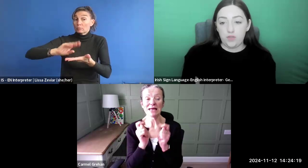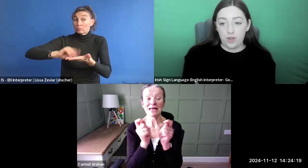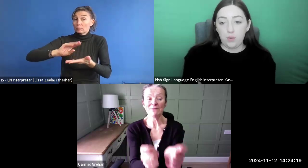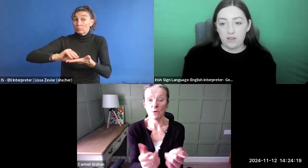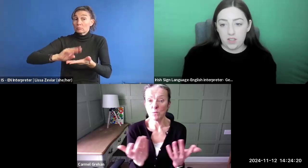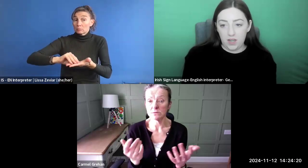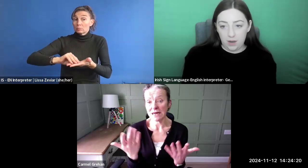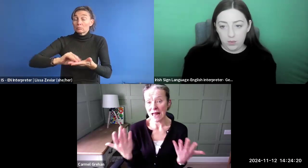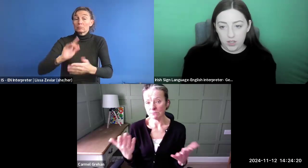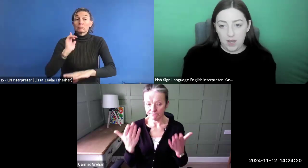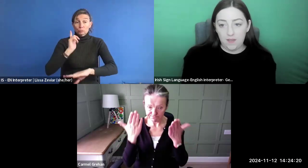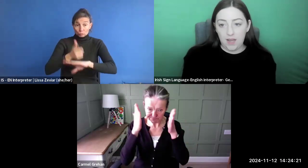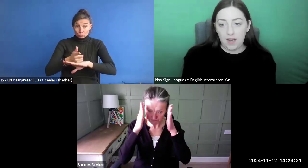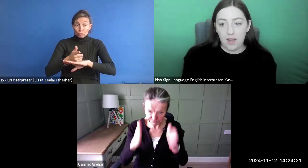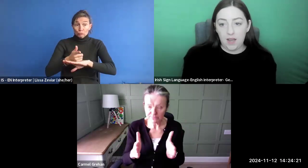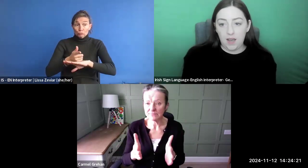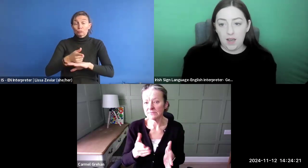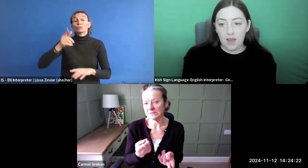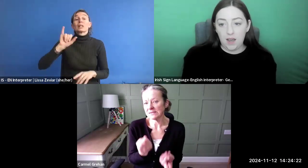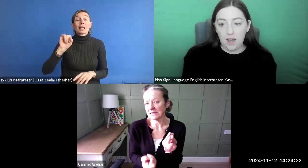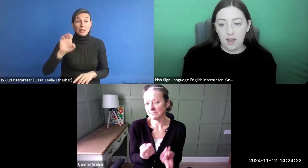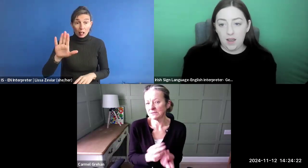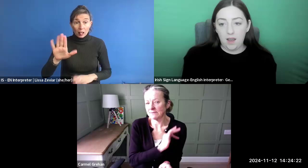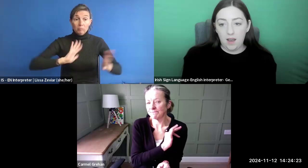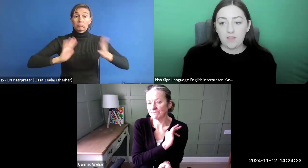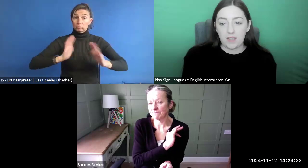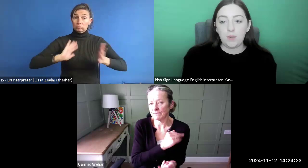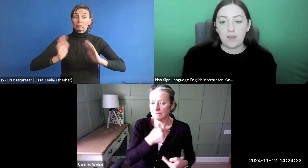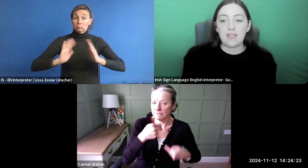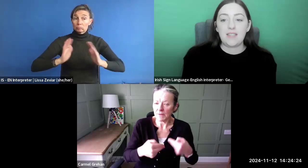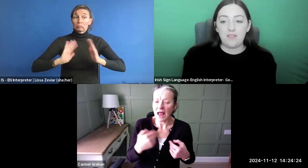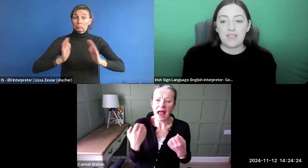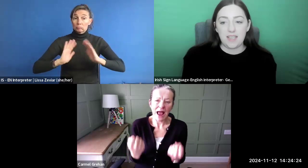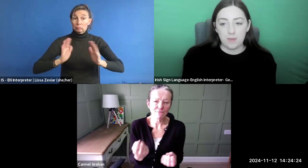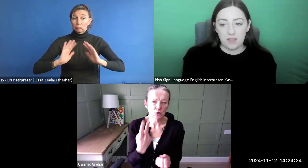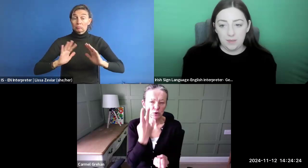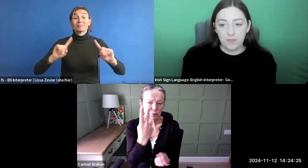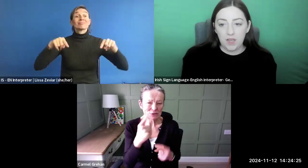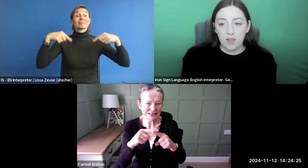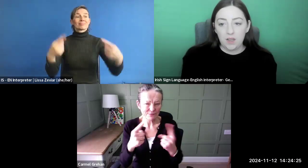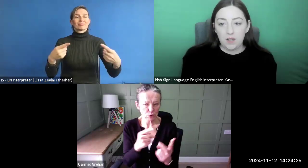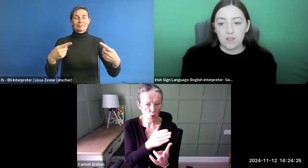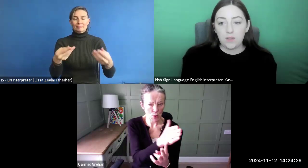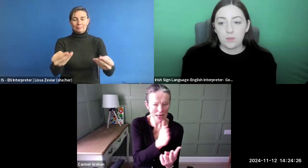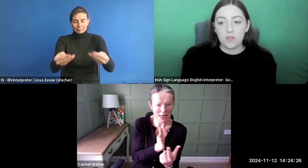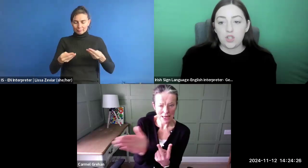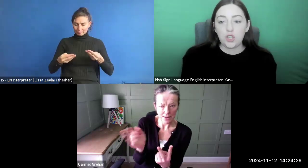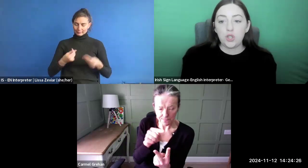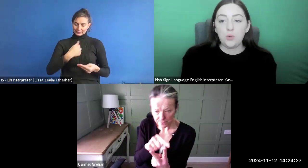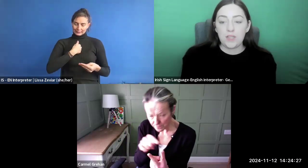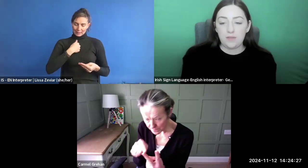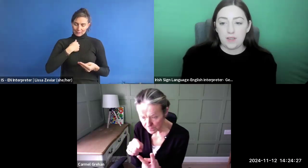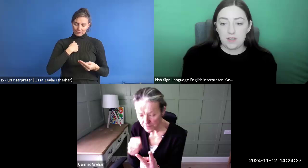which was done through Irish Sign Language. And then after that, they were given a self-assessment. So there